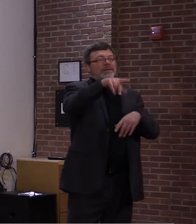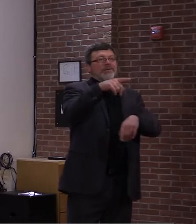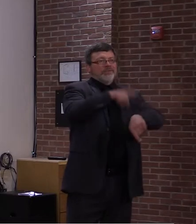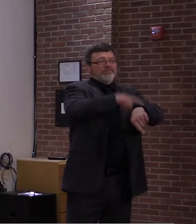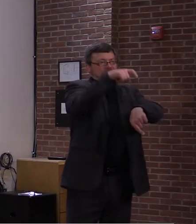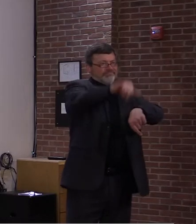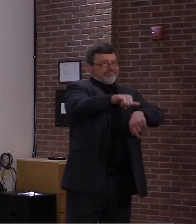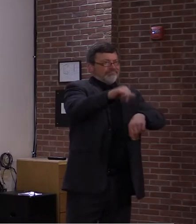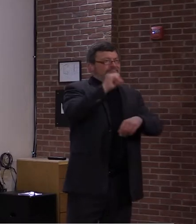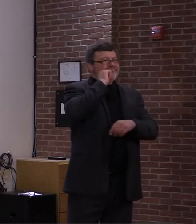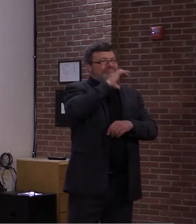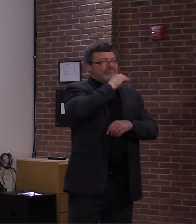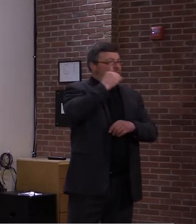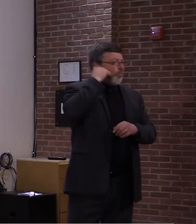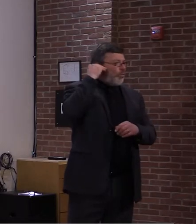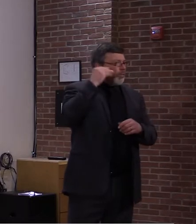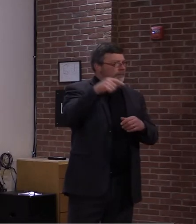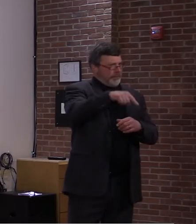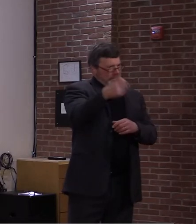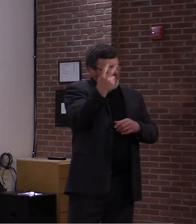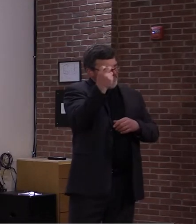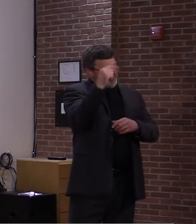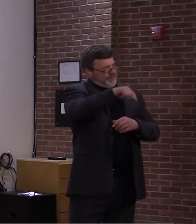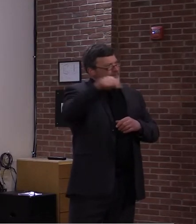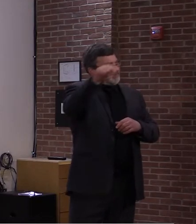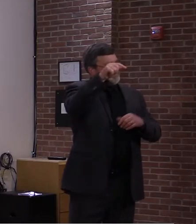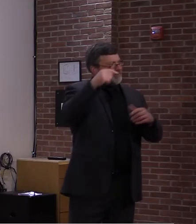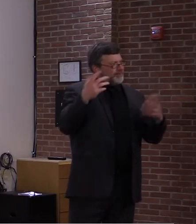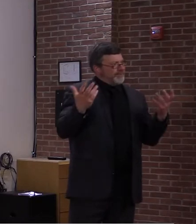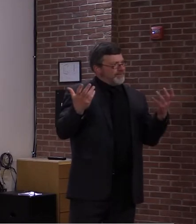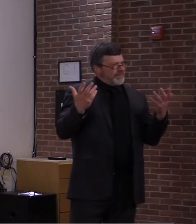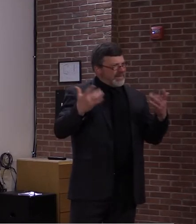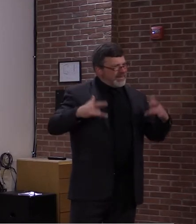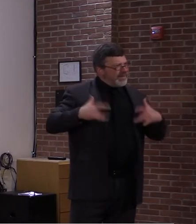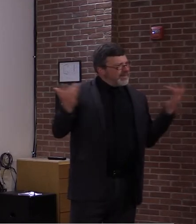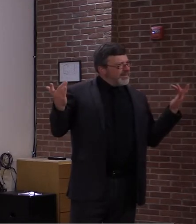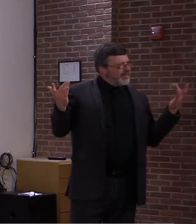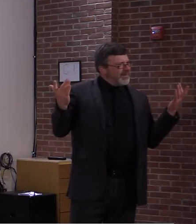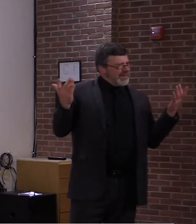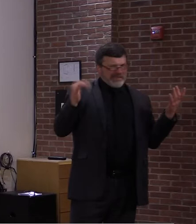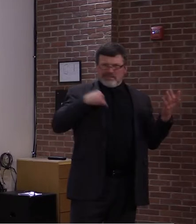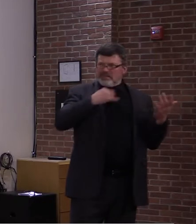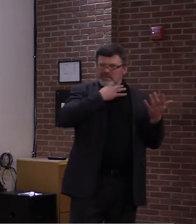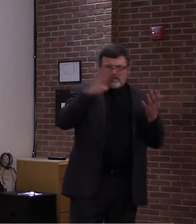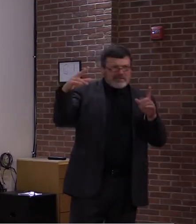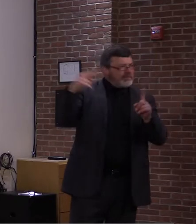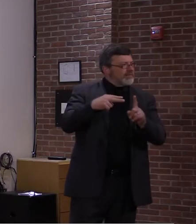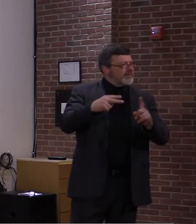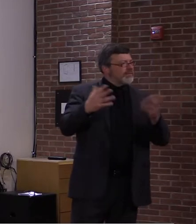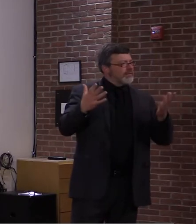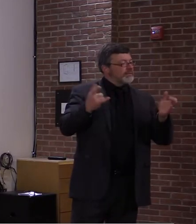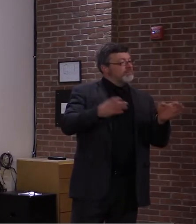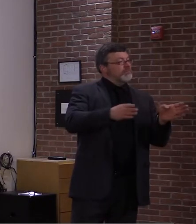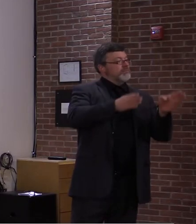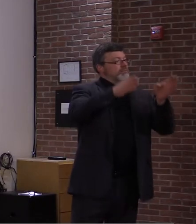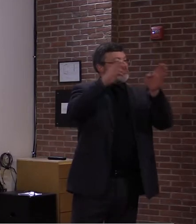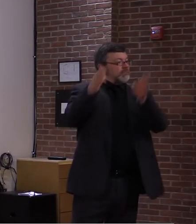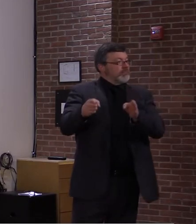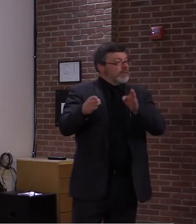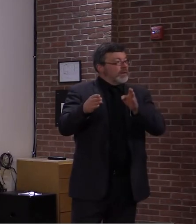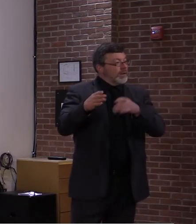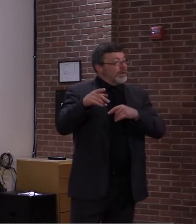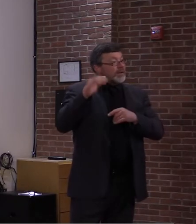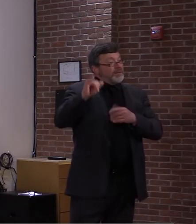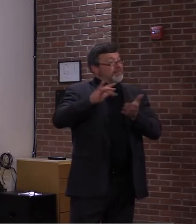what impact that can potentially have, and also the doses of Paxlovid, where those specifically are